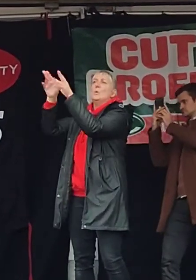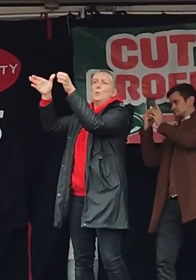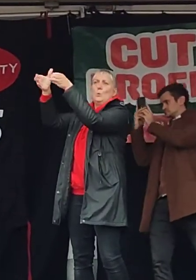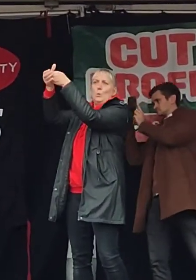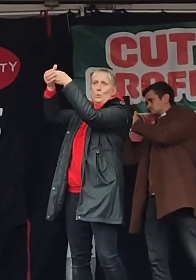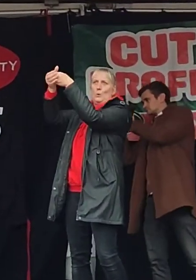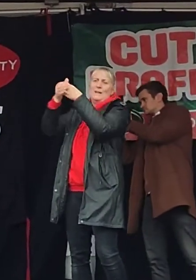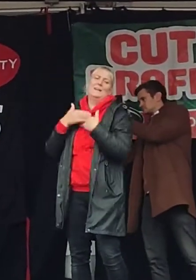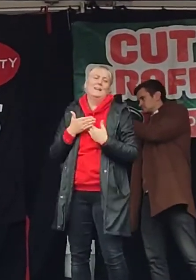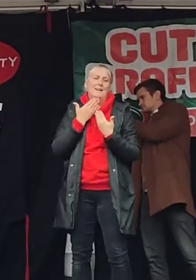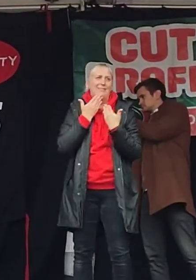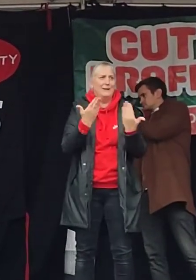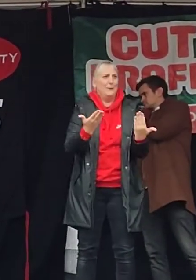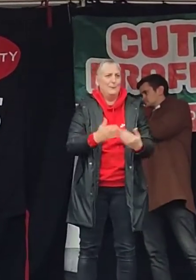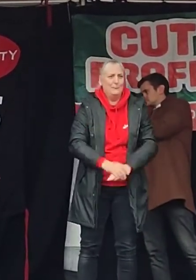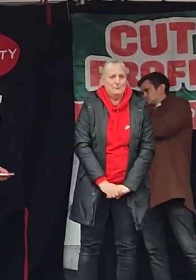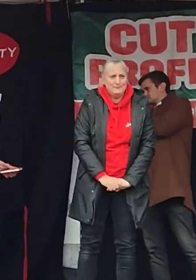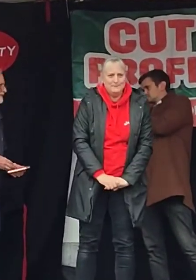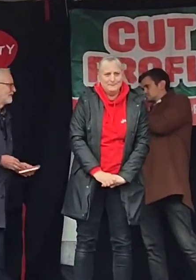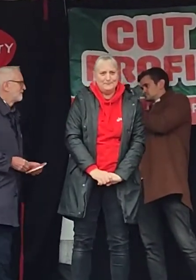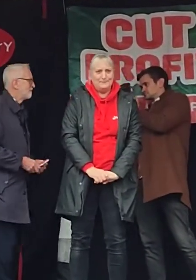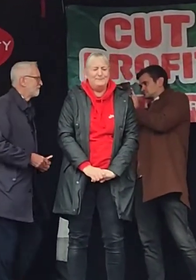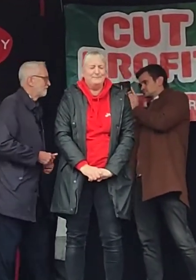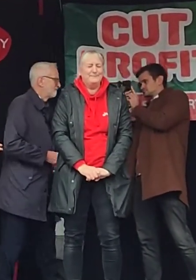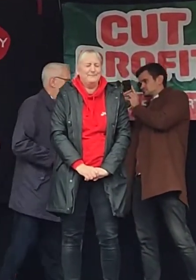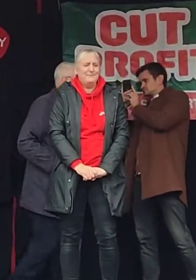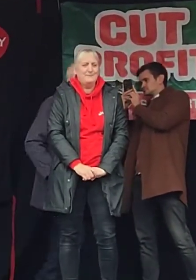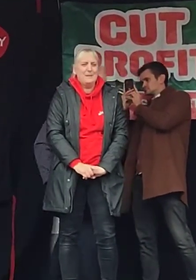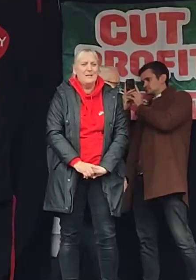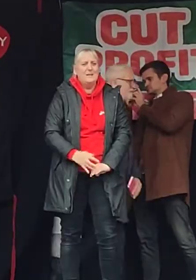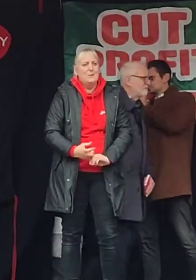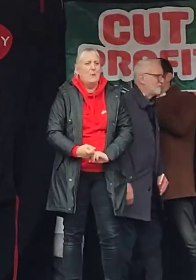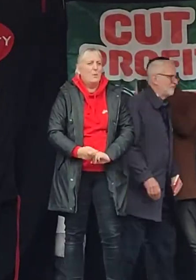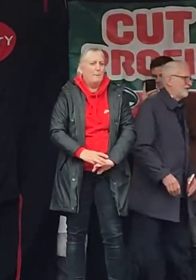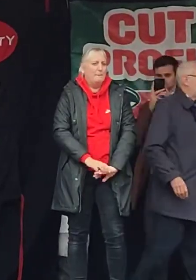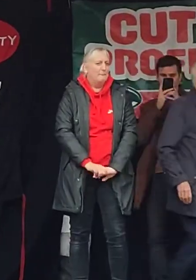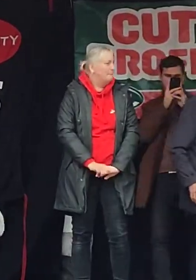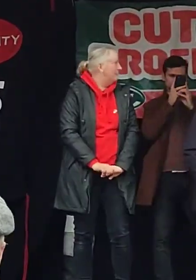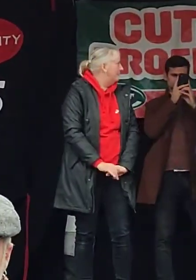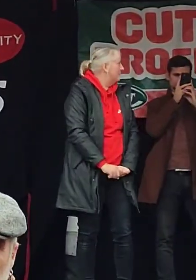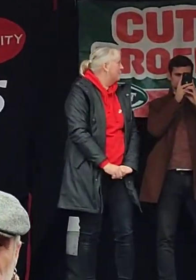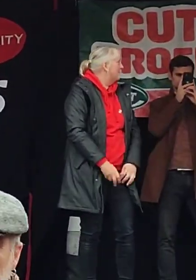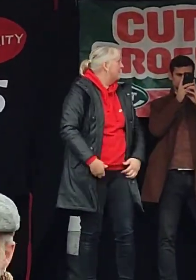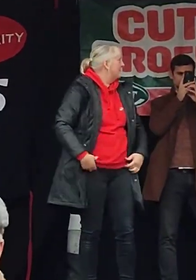Thank you very much. Thank you so much.